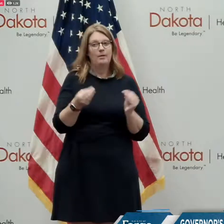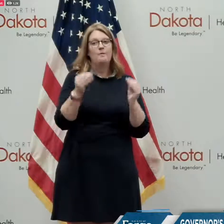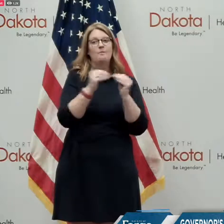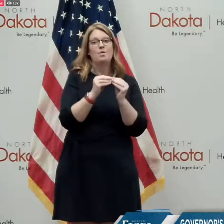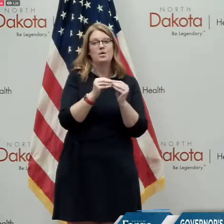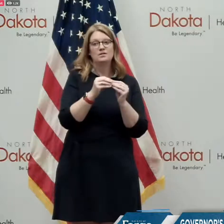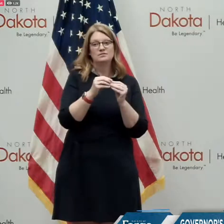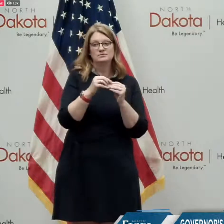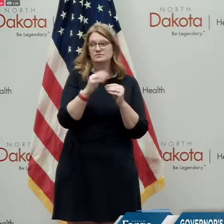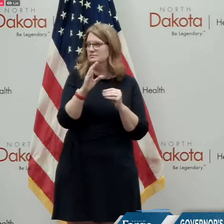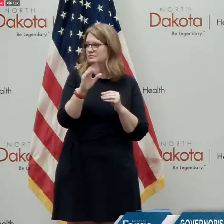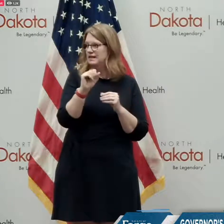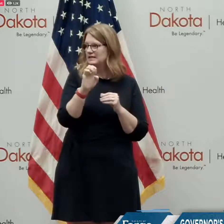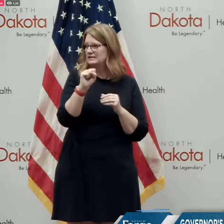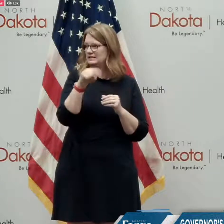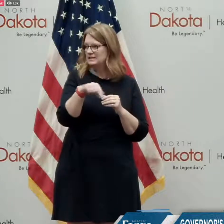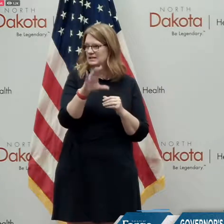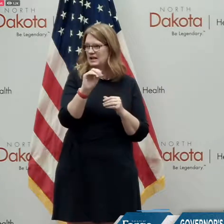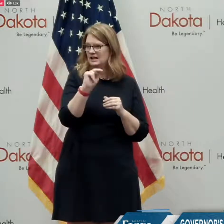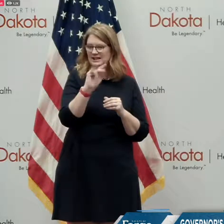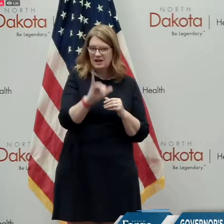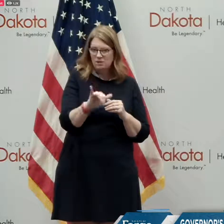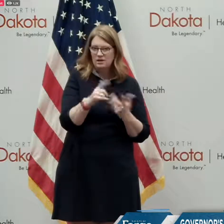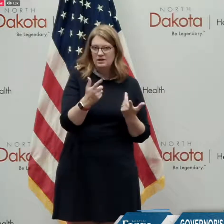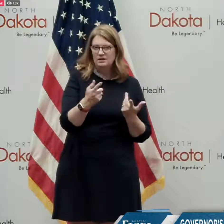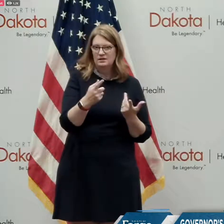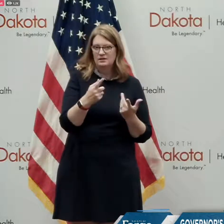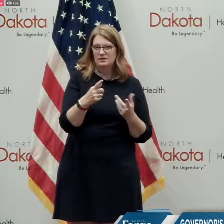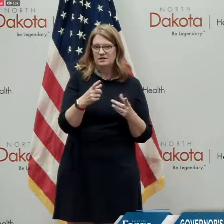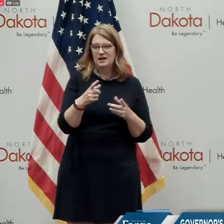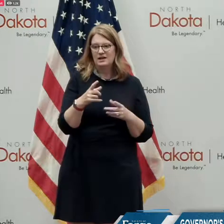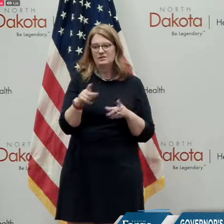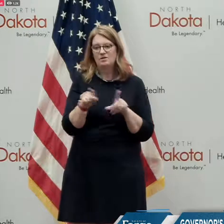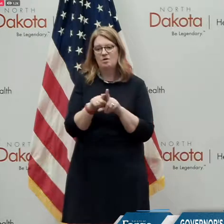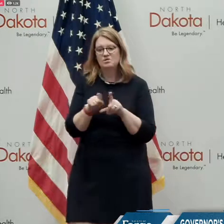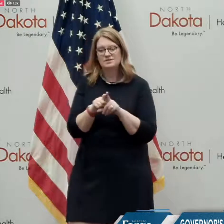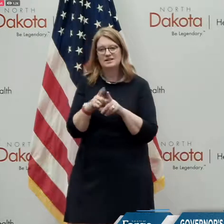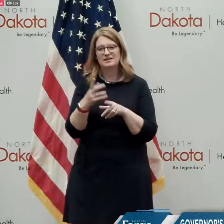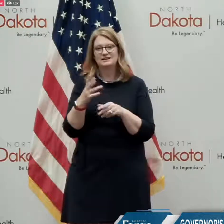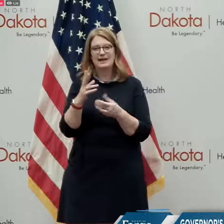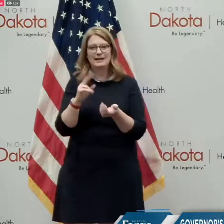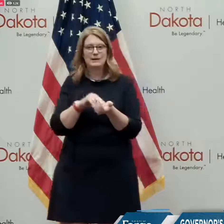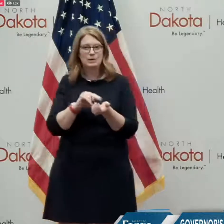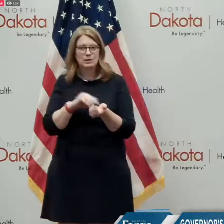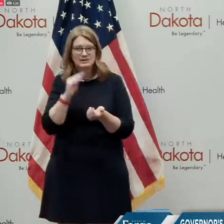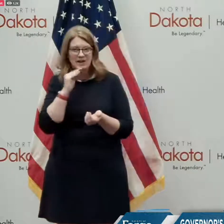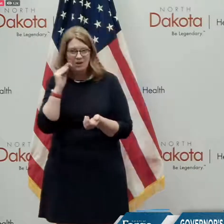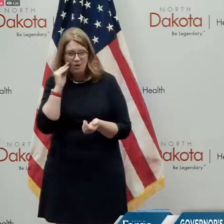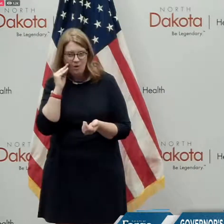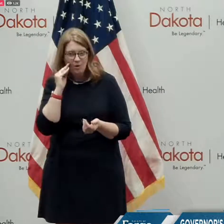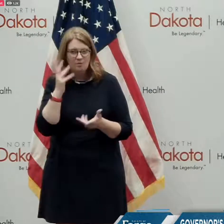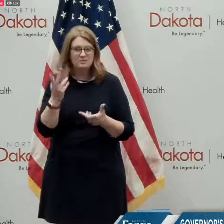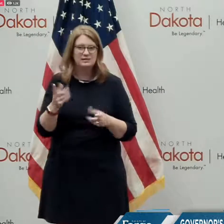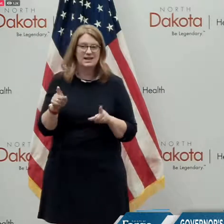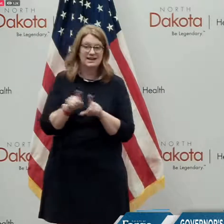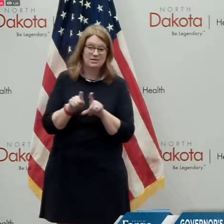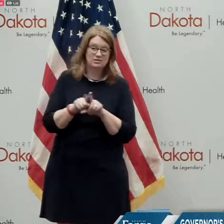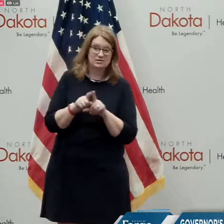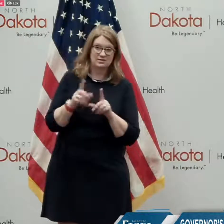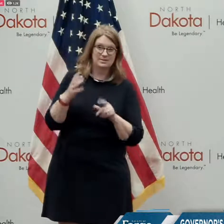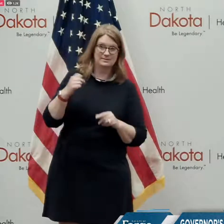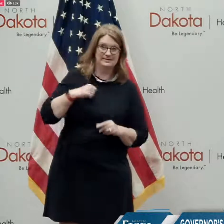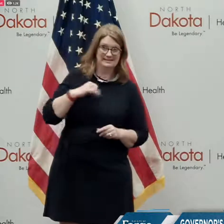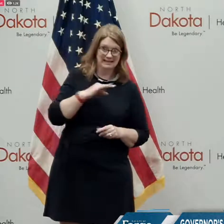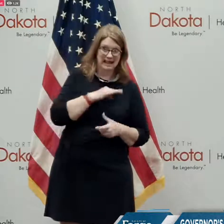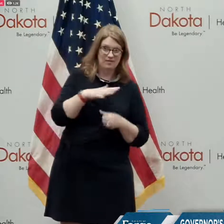case counts that we may have seen in both in long-term care, both in that may be coming from staff that are in the community.